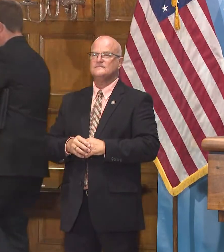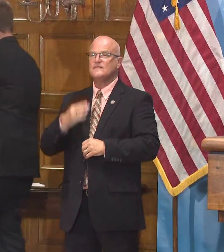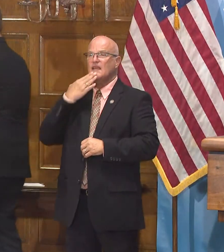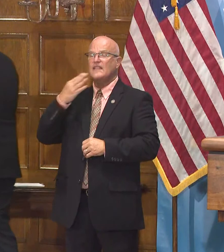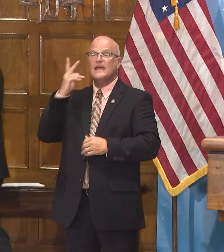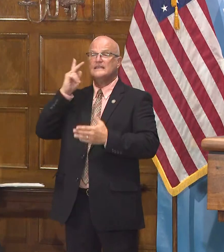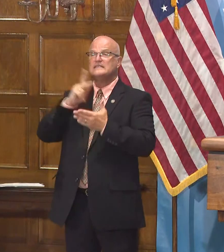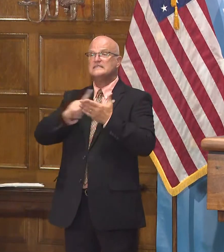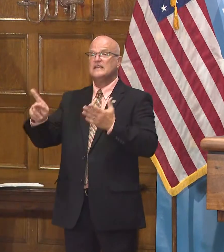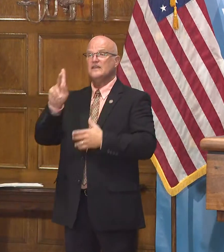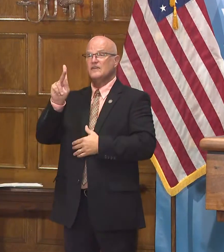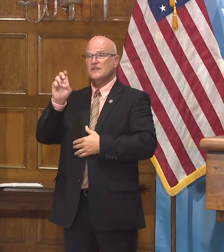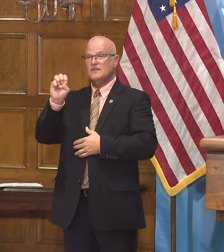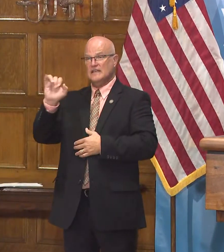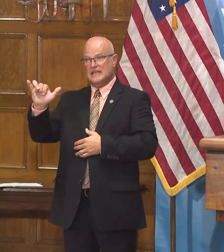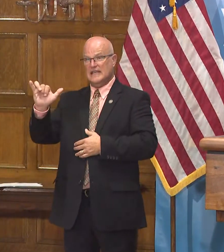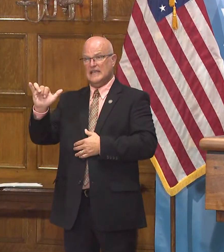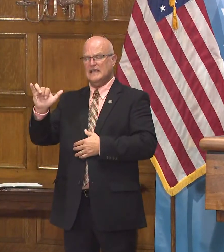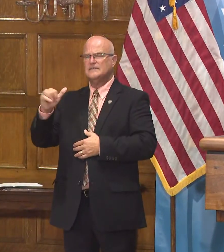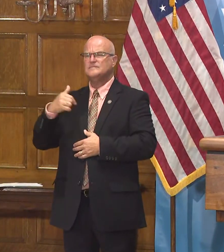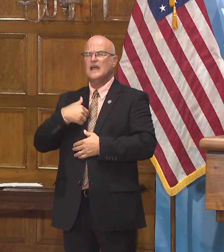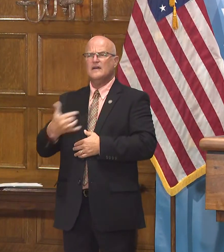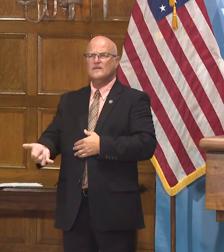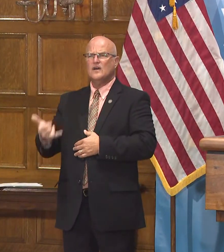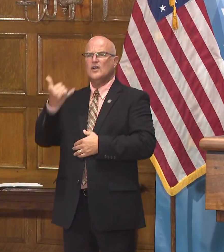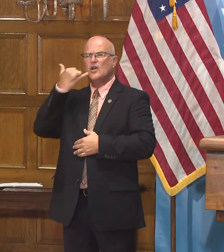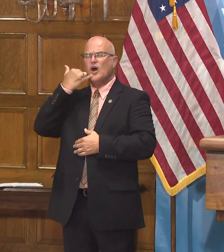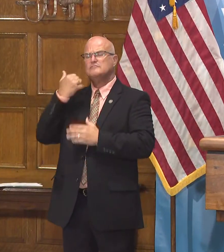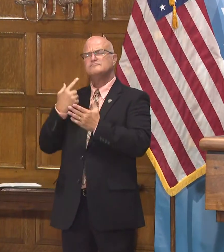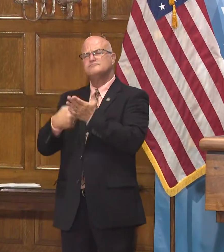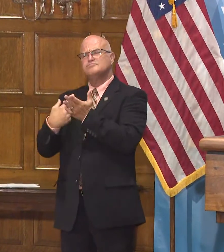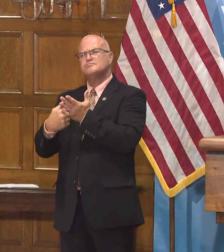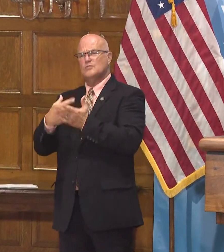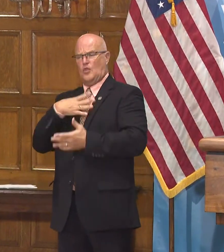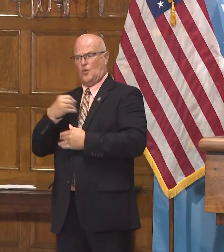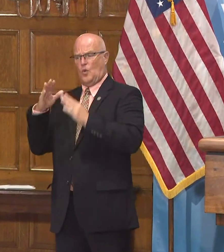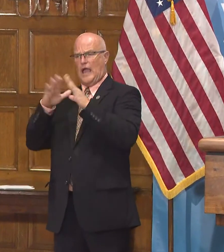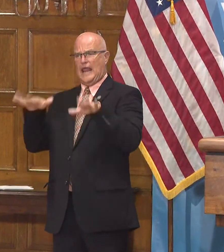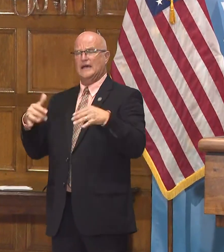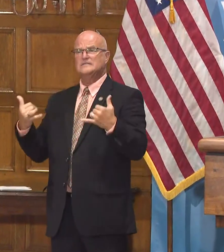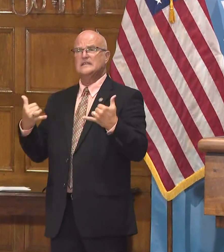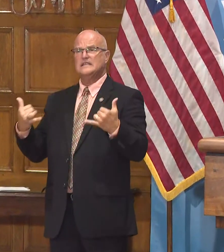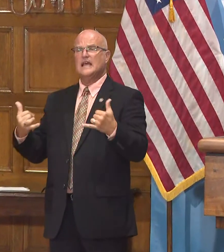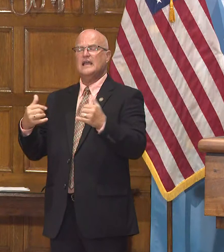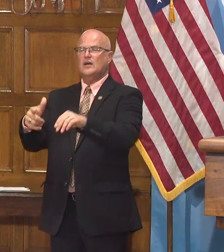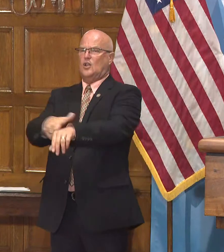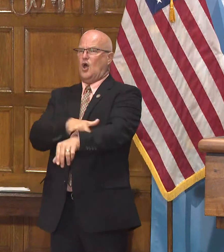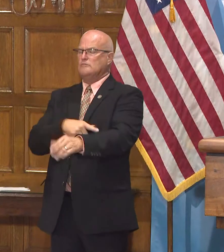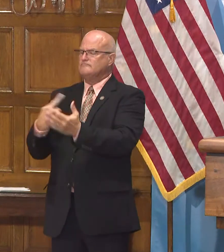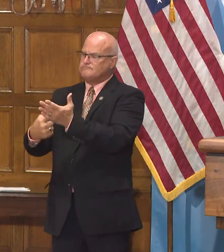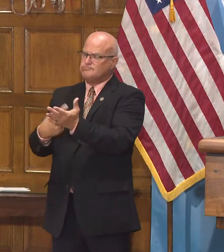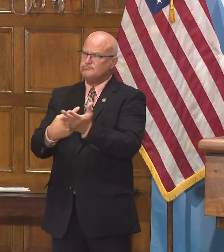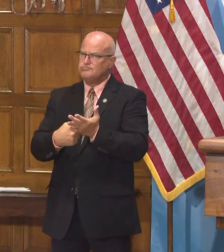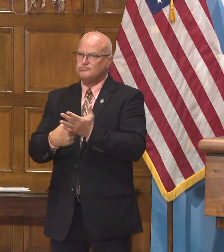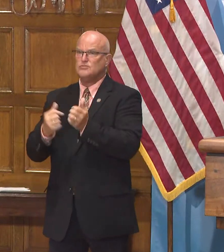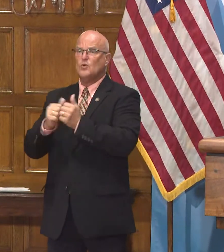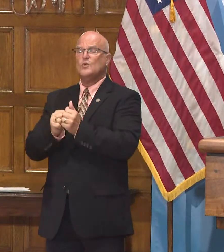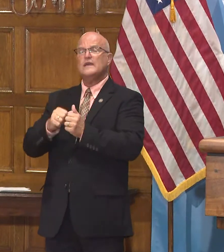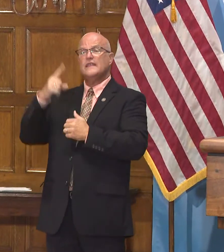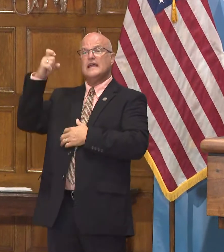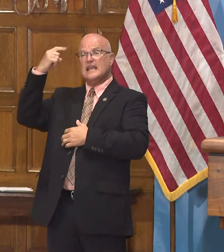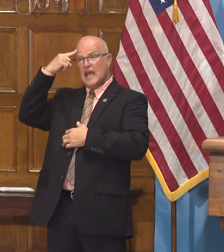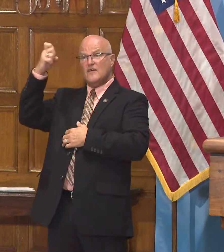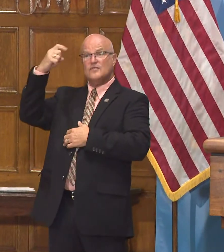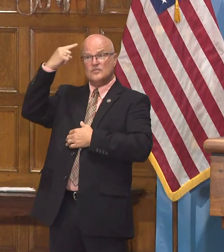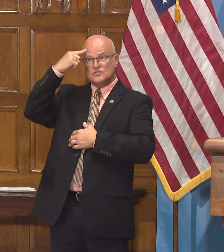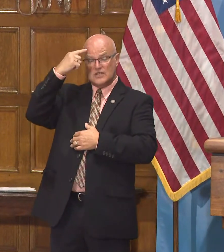Thank you, Secretary Key. And I did have a call with the White House today, long discussions with the governors as well as with the